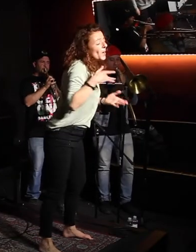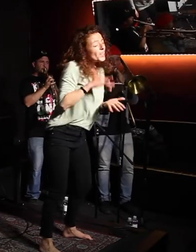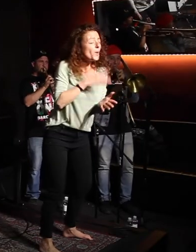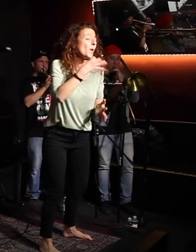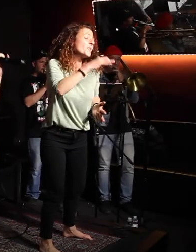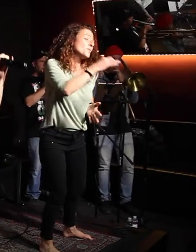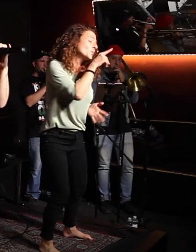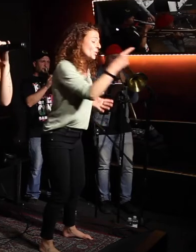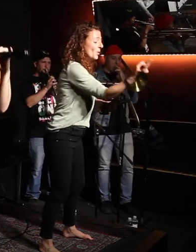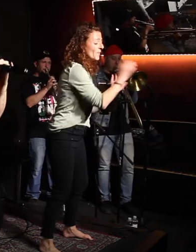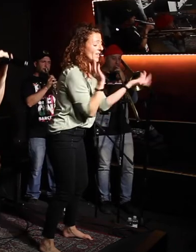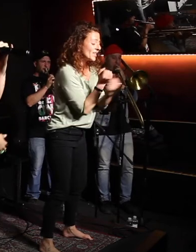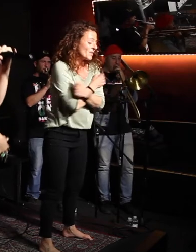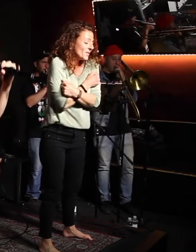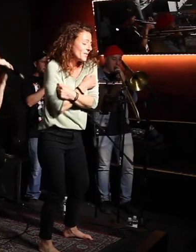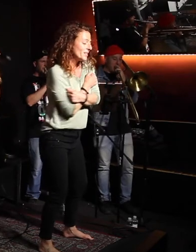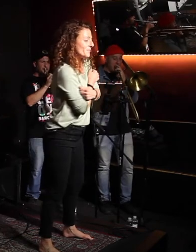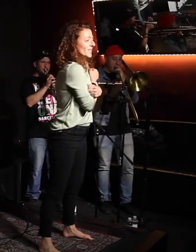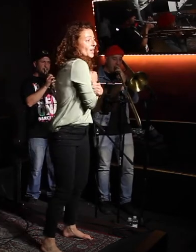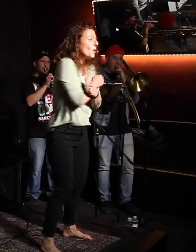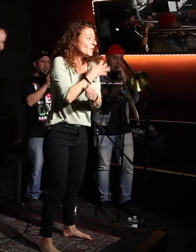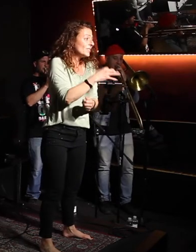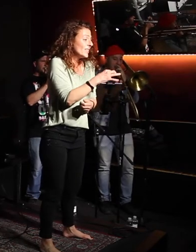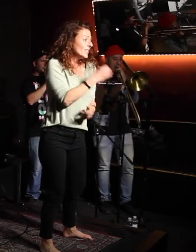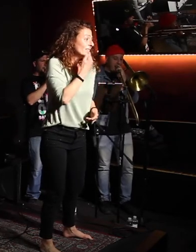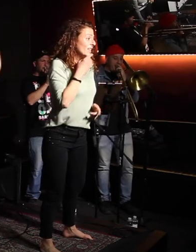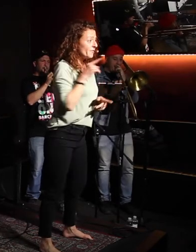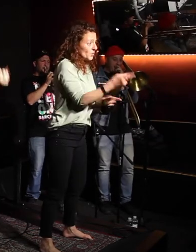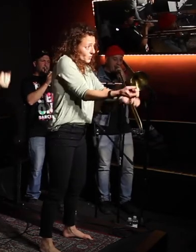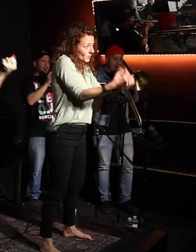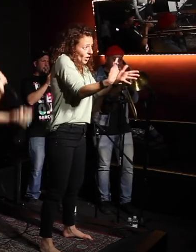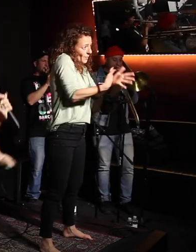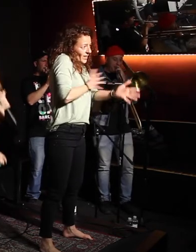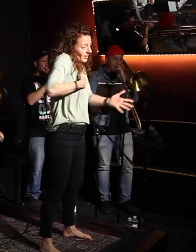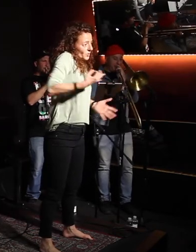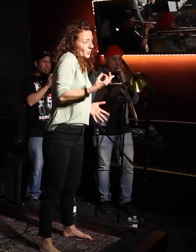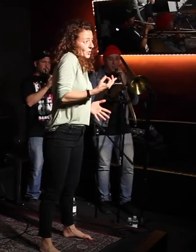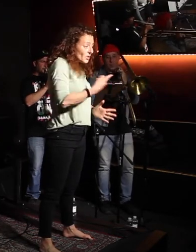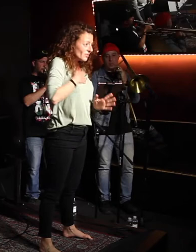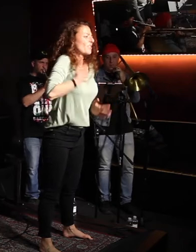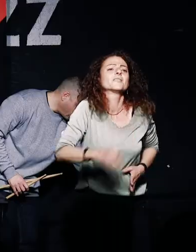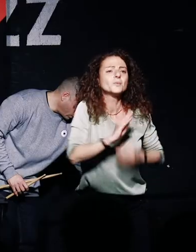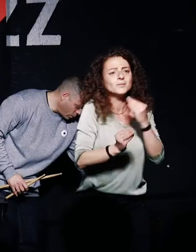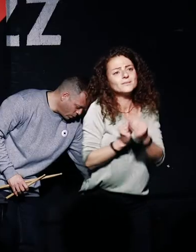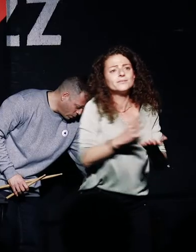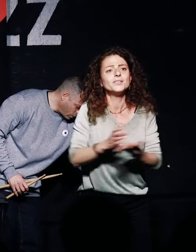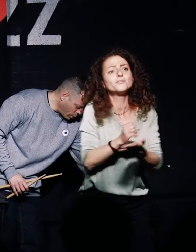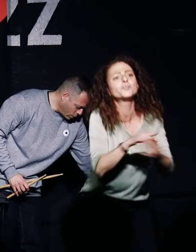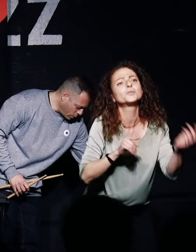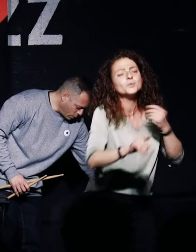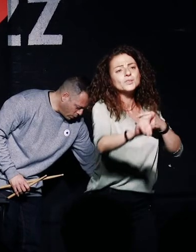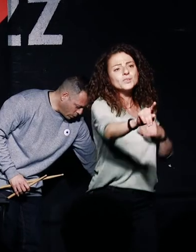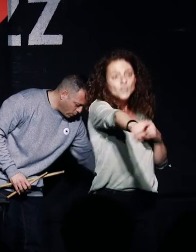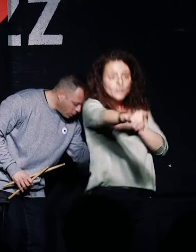only when you hold me in your arms, only if you told me what to do, cause I'd do anything